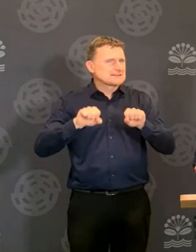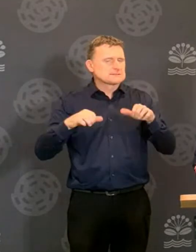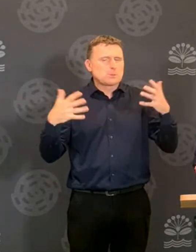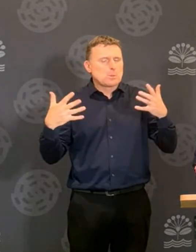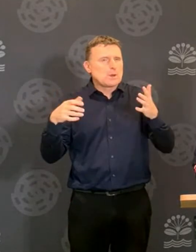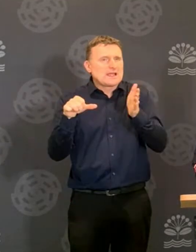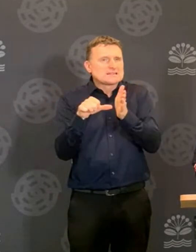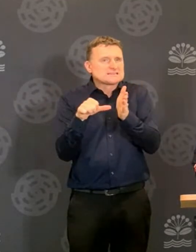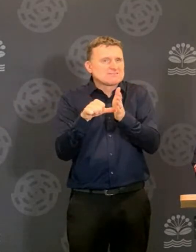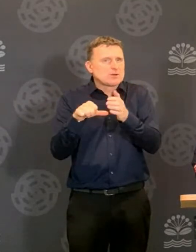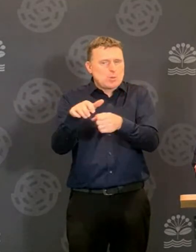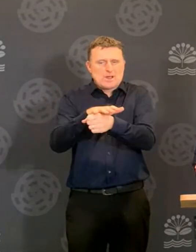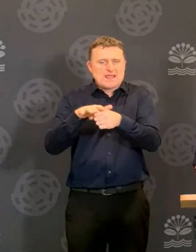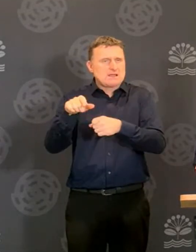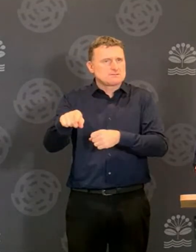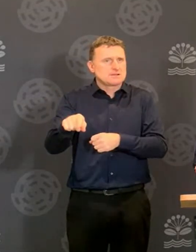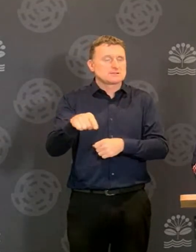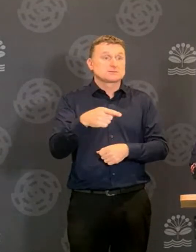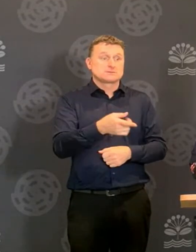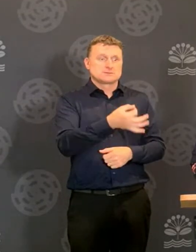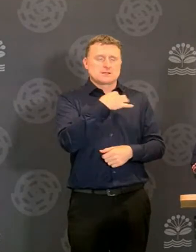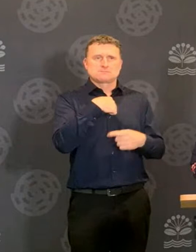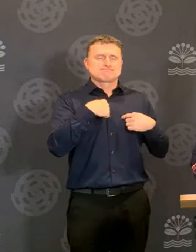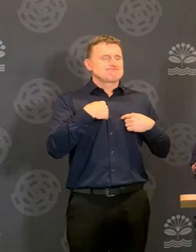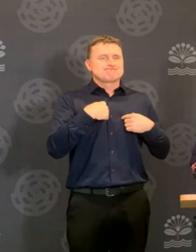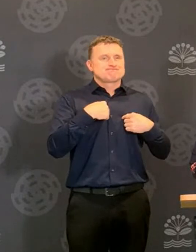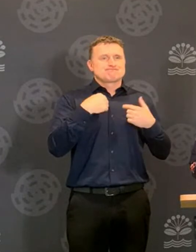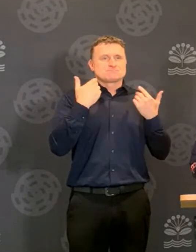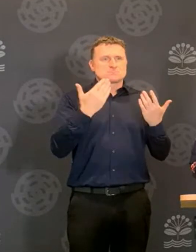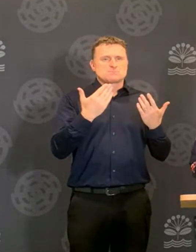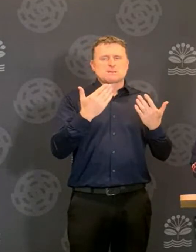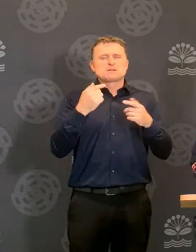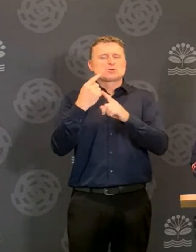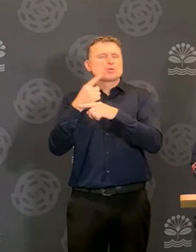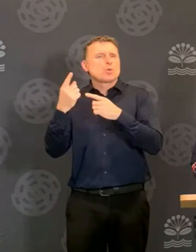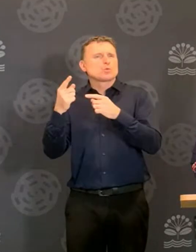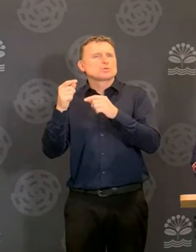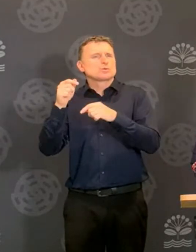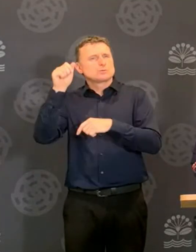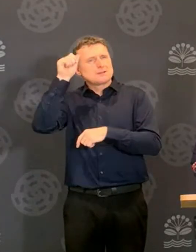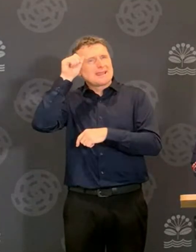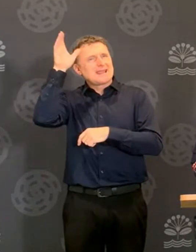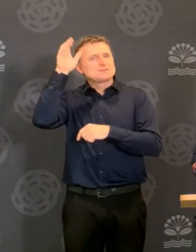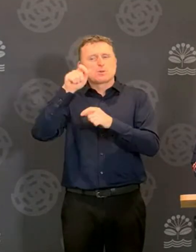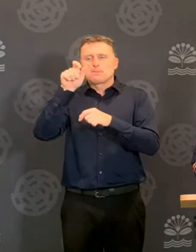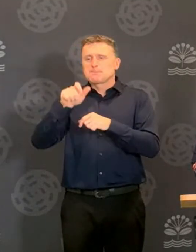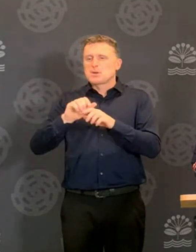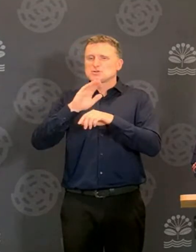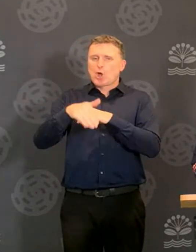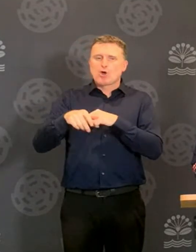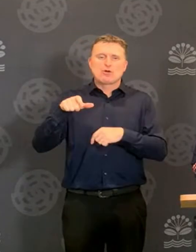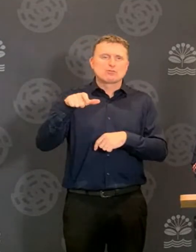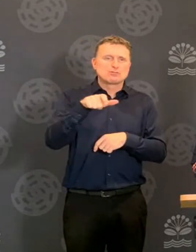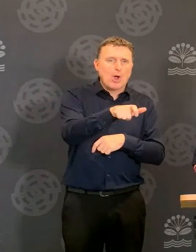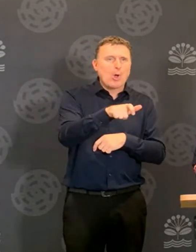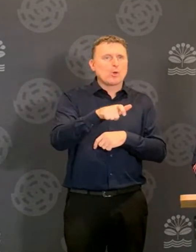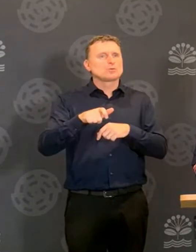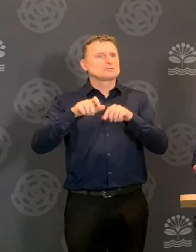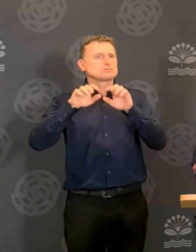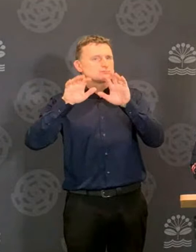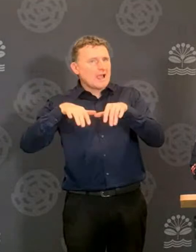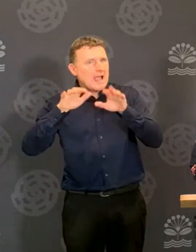Well, it's probably a question better put to an expert in some of those infrastructure systems, but as you heard yesterday, we had